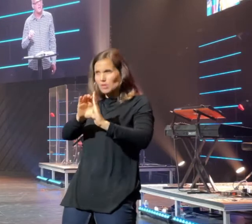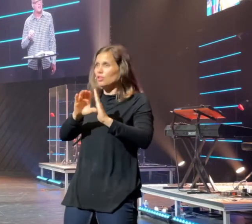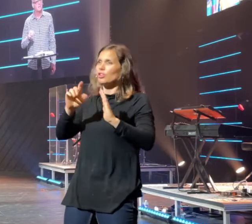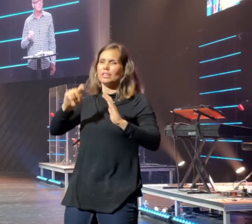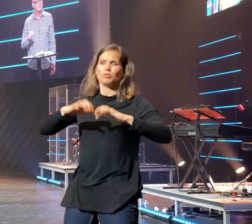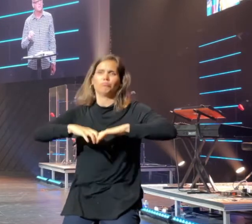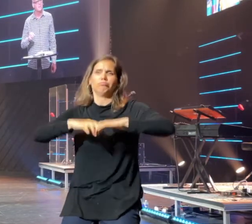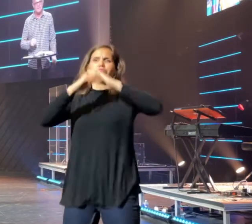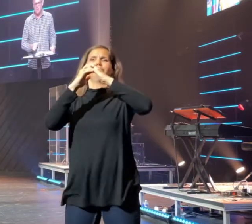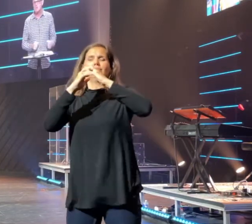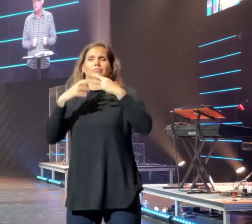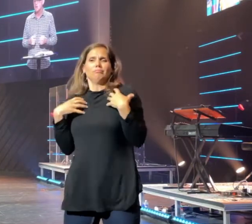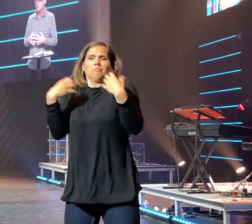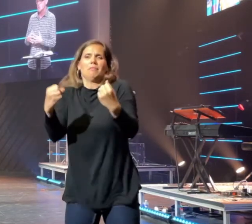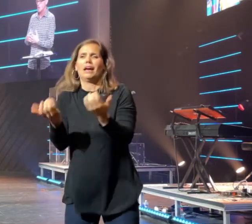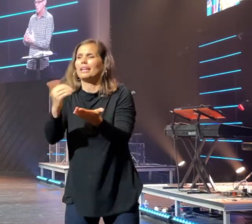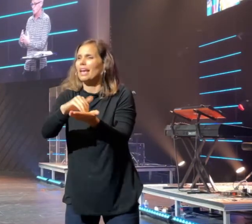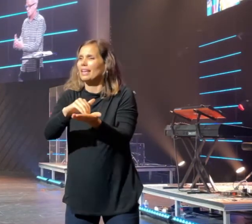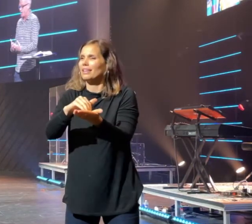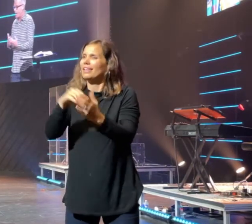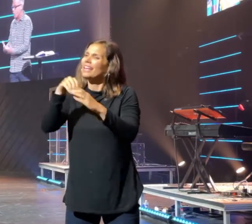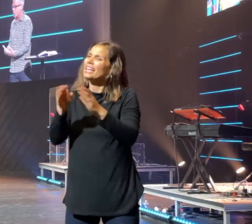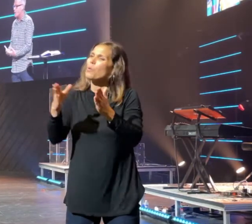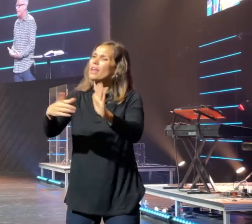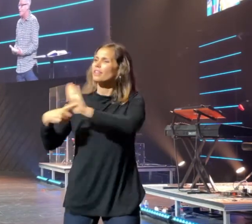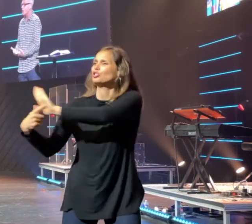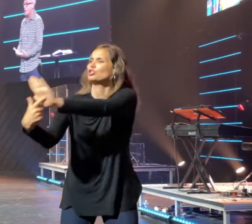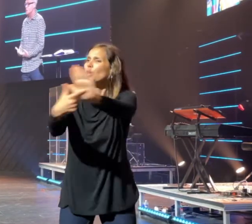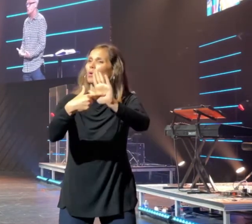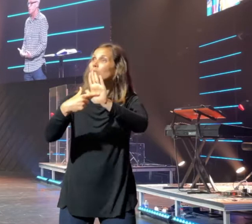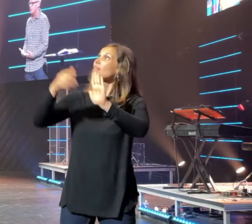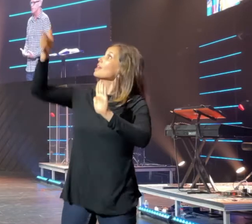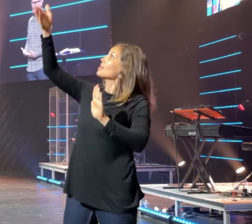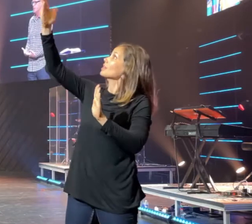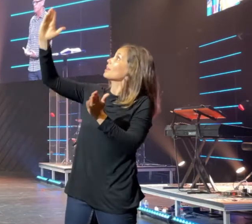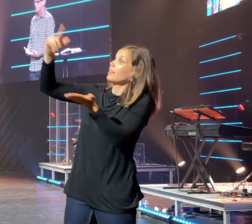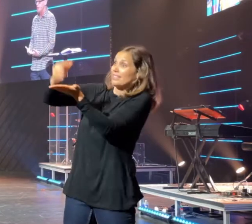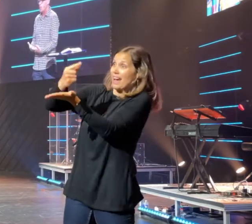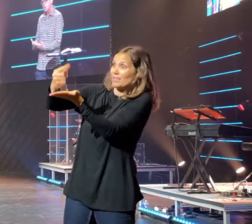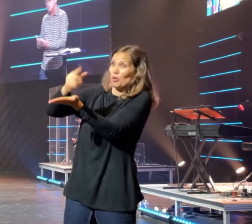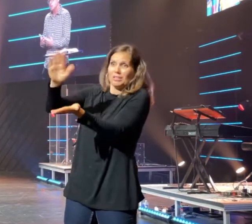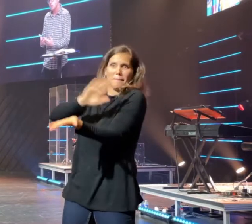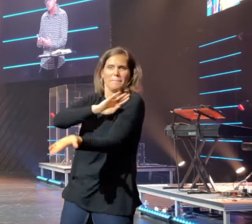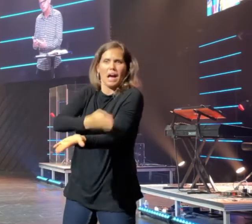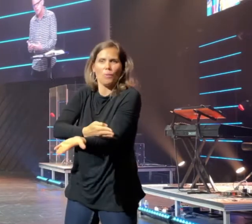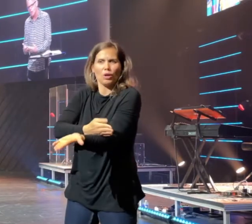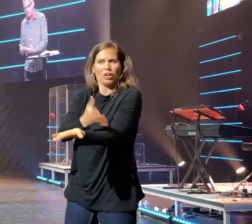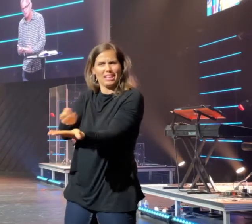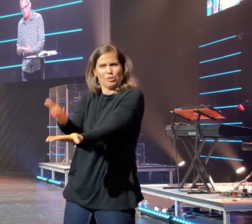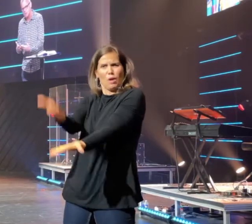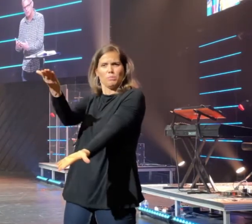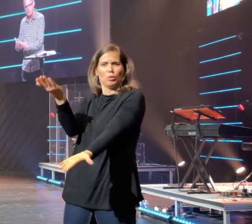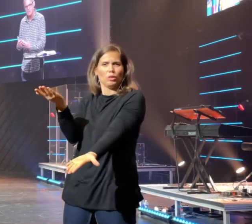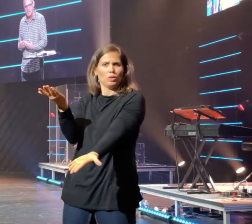way that demonstrates the gospel's power and the gospel's credibility. How are people supposed to know? I'm